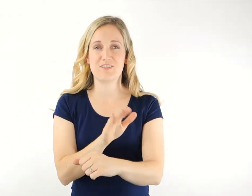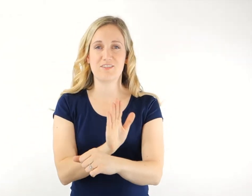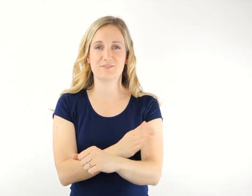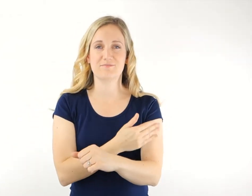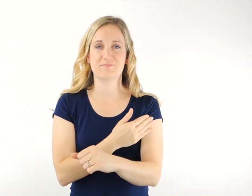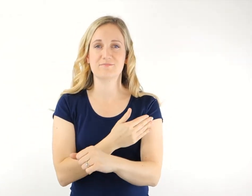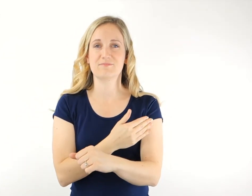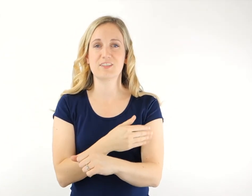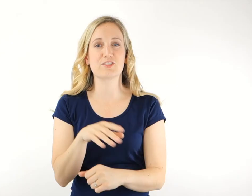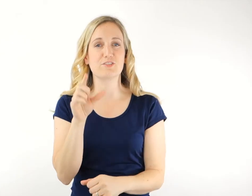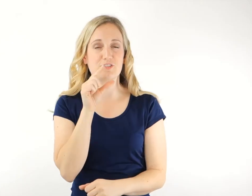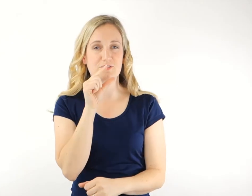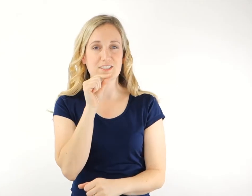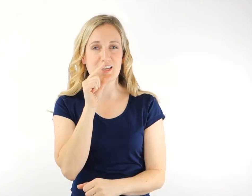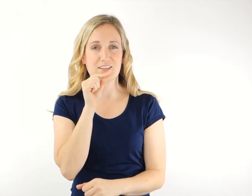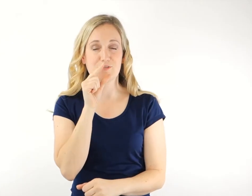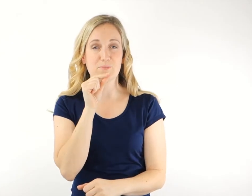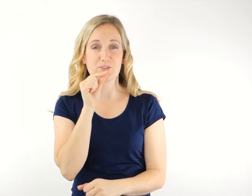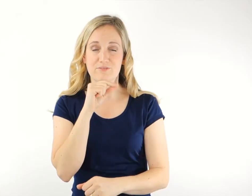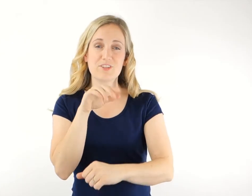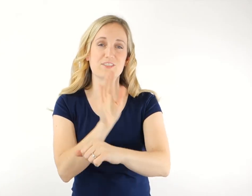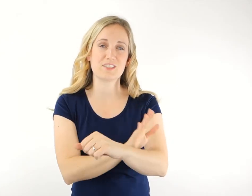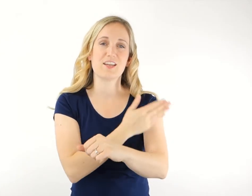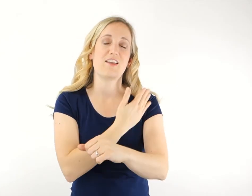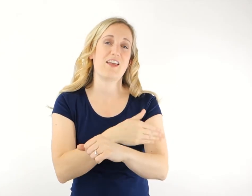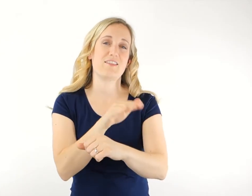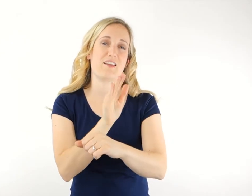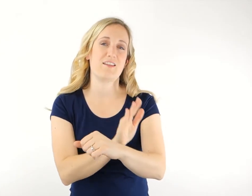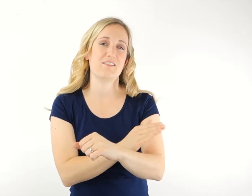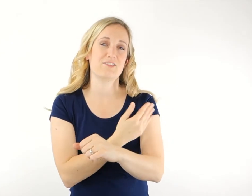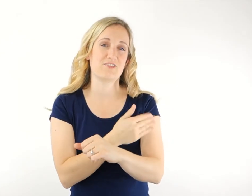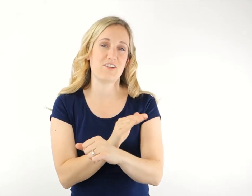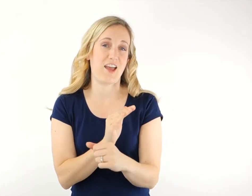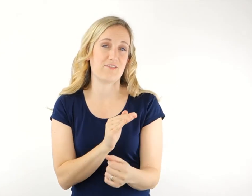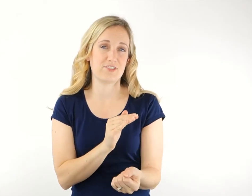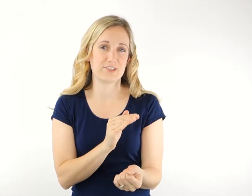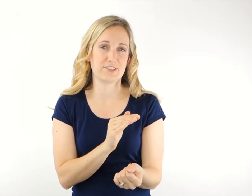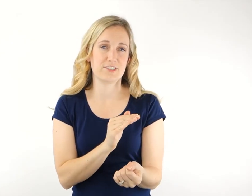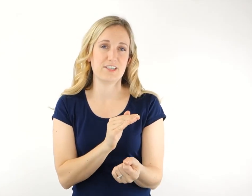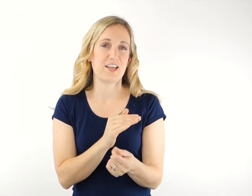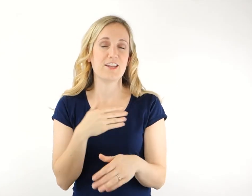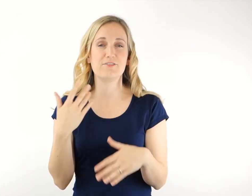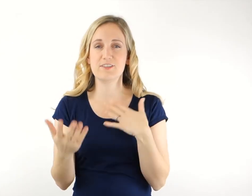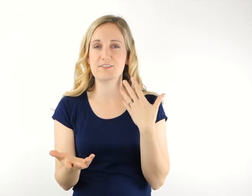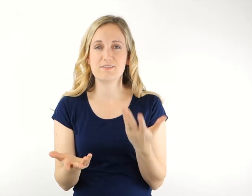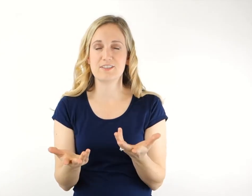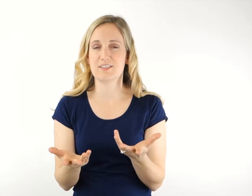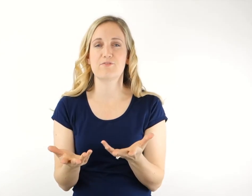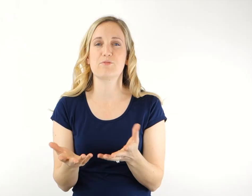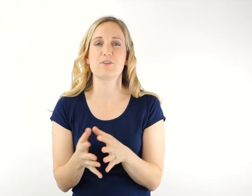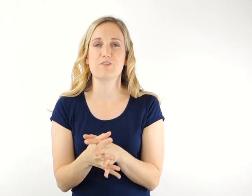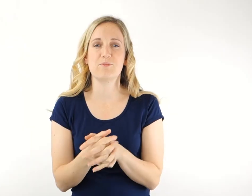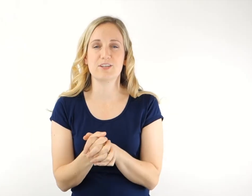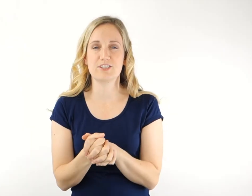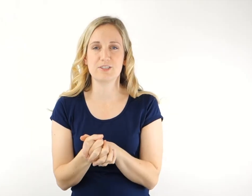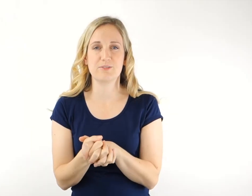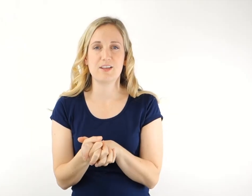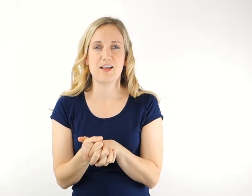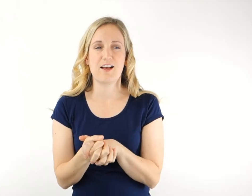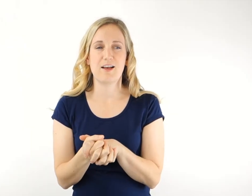song. So you do the sign for bird first and then song after. And you can decipher what you want to do